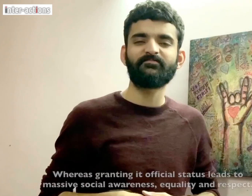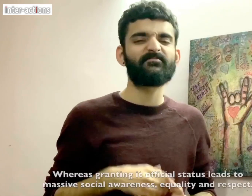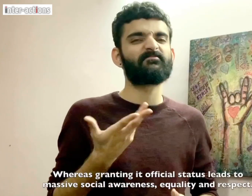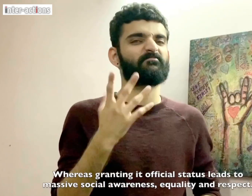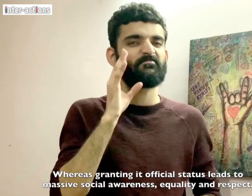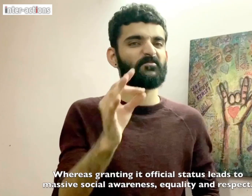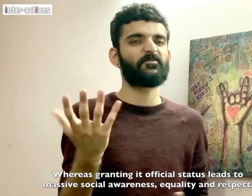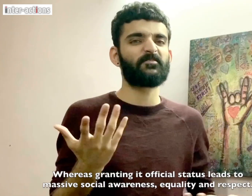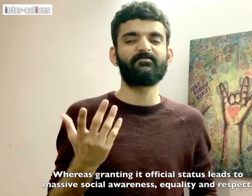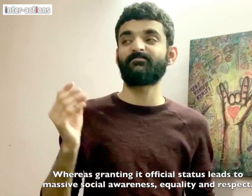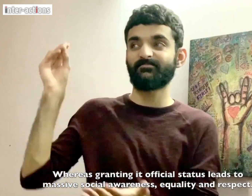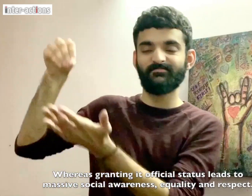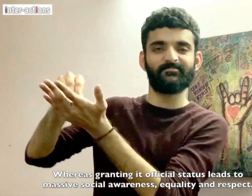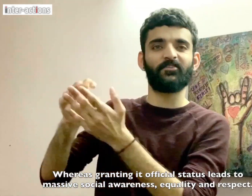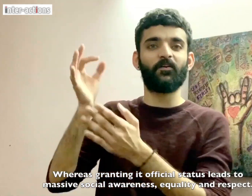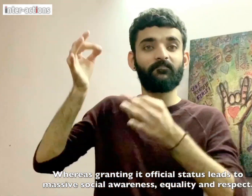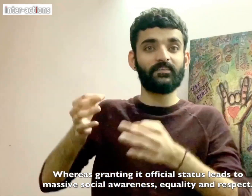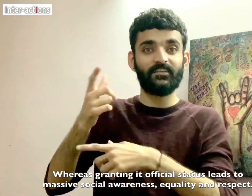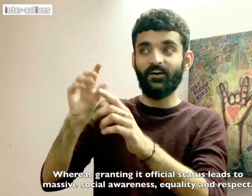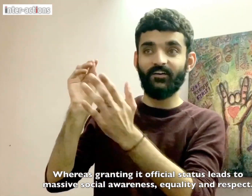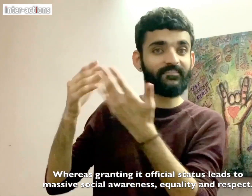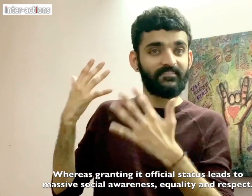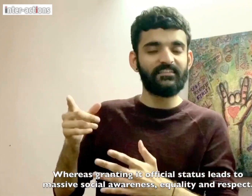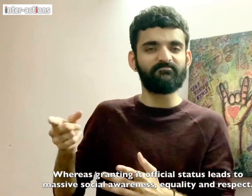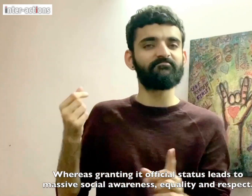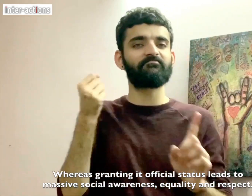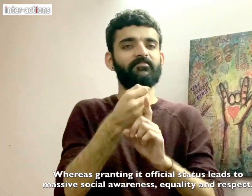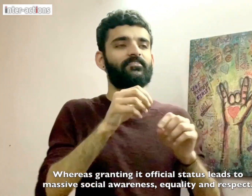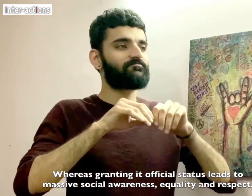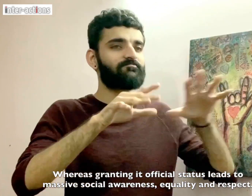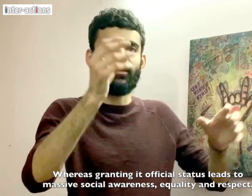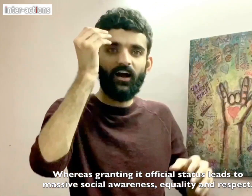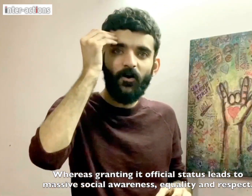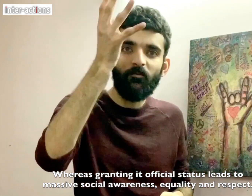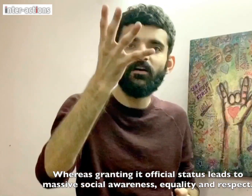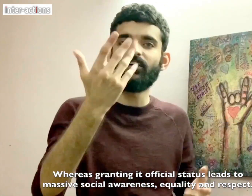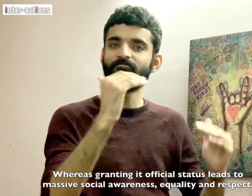Whereas granting it official status leads to massive social awareness, equality, and respect.